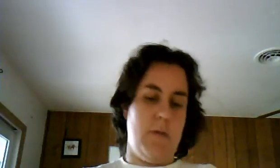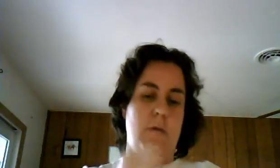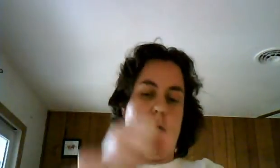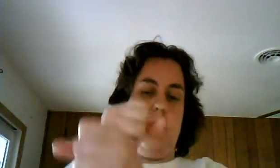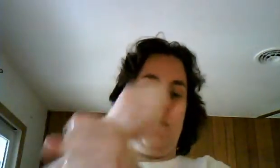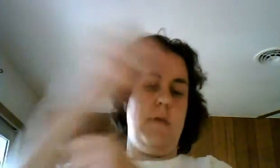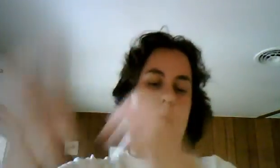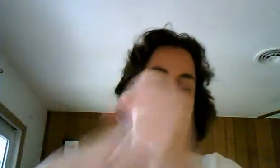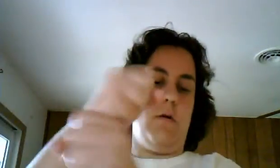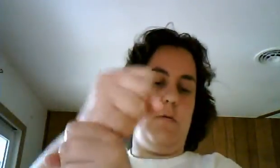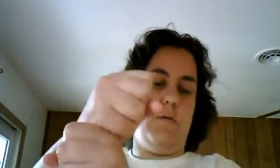Year,